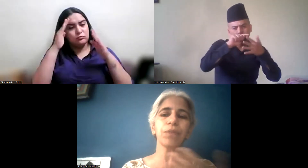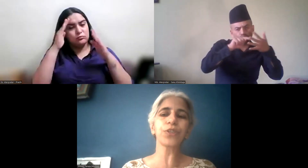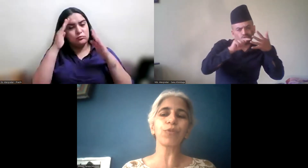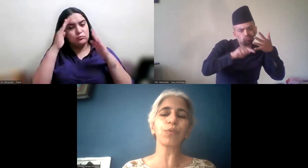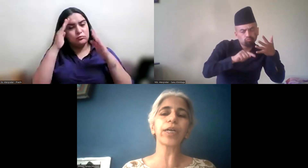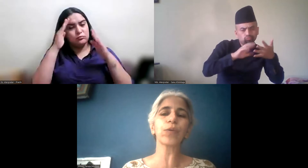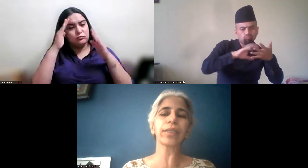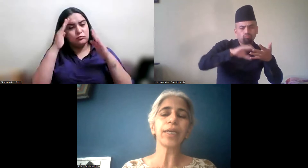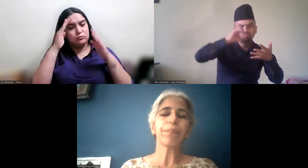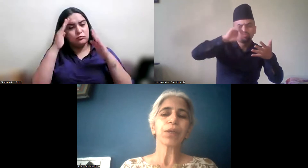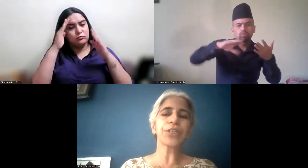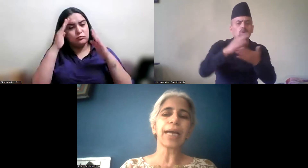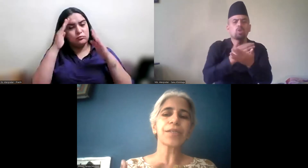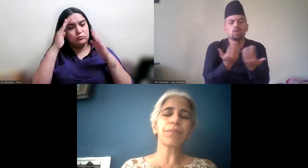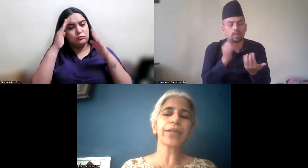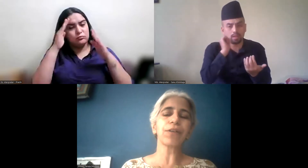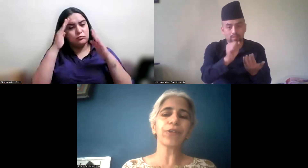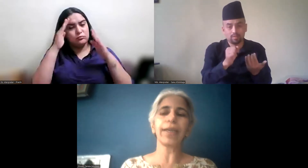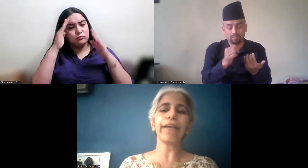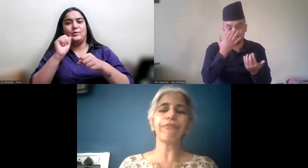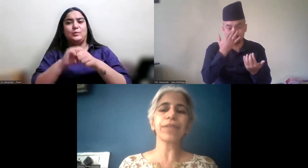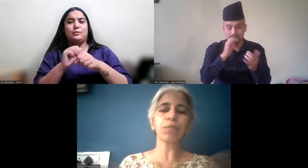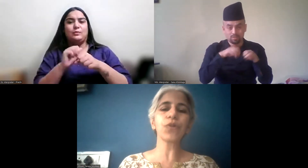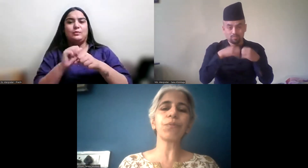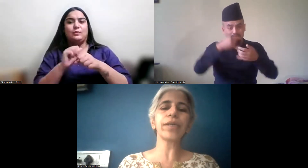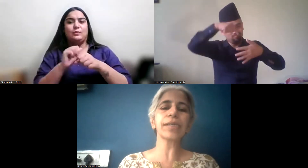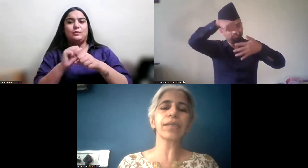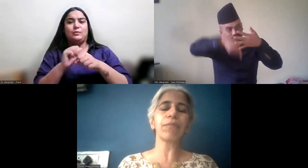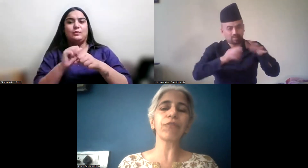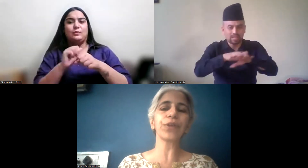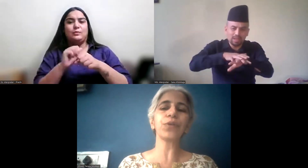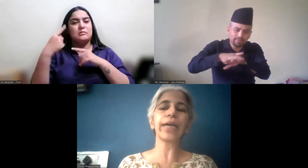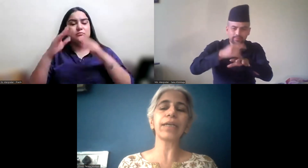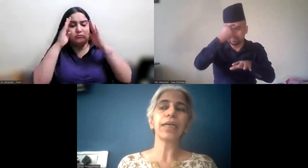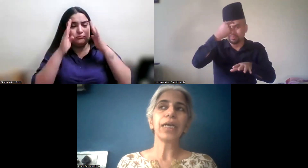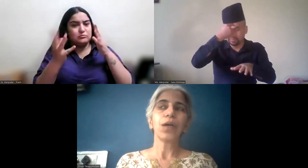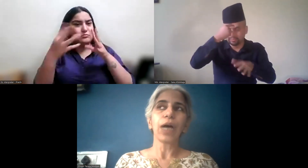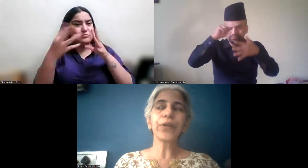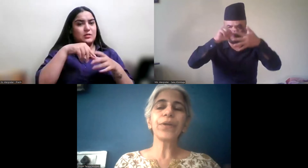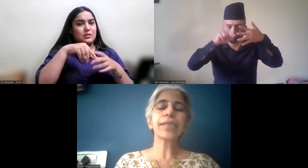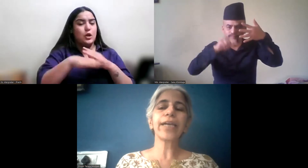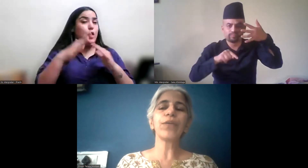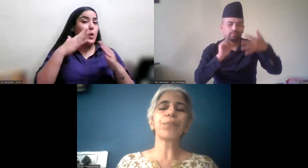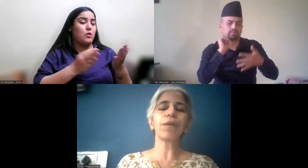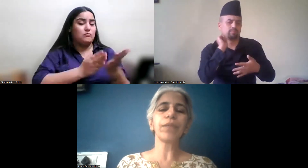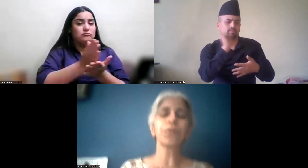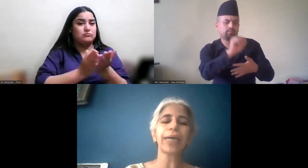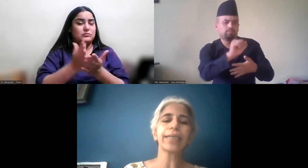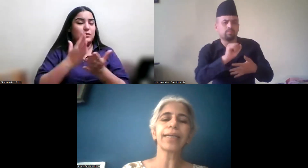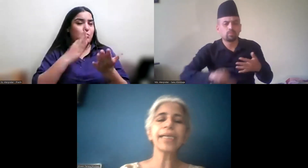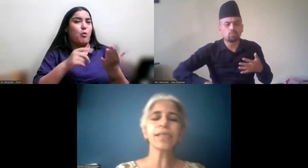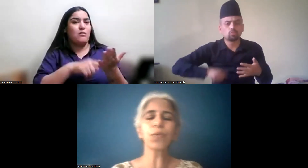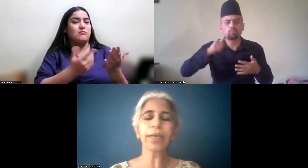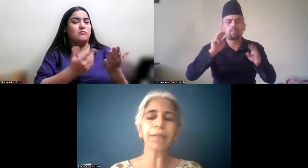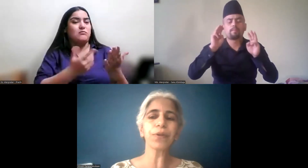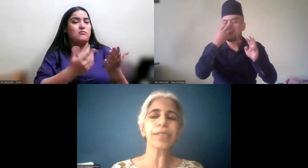problems should we work with? Which aspect of your life is more disturbing for you? And how do you decide which problem to